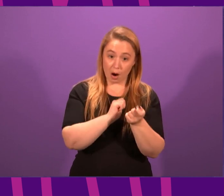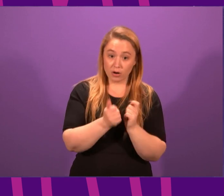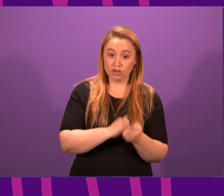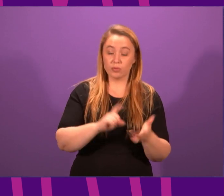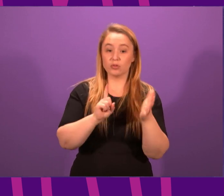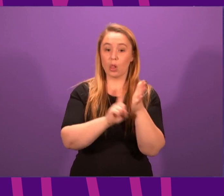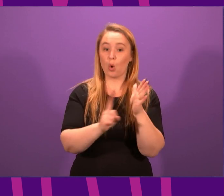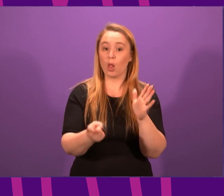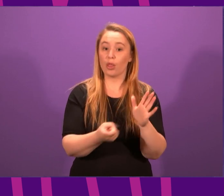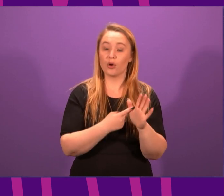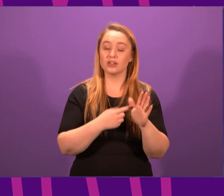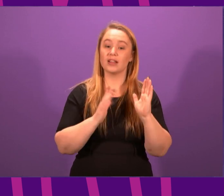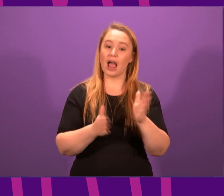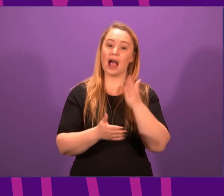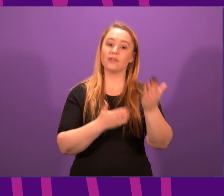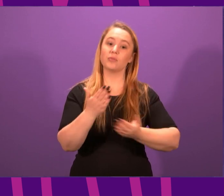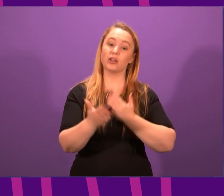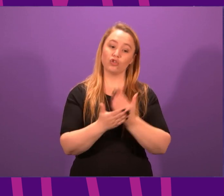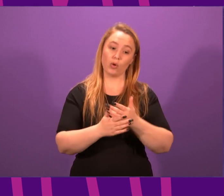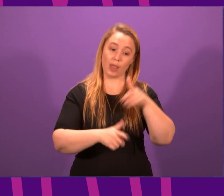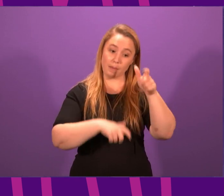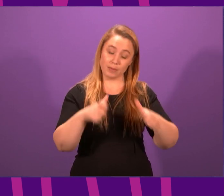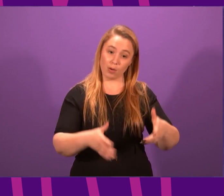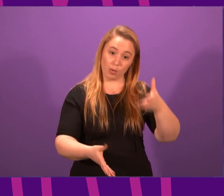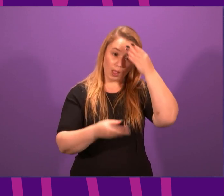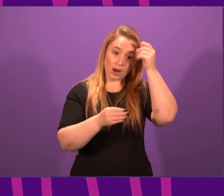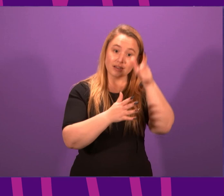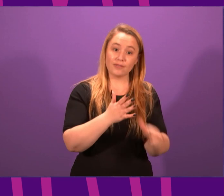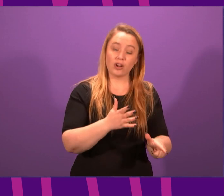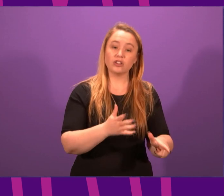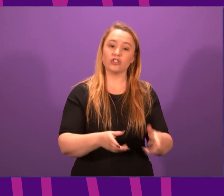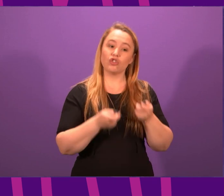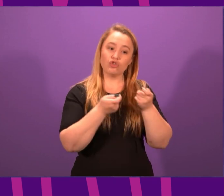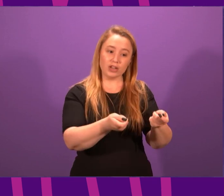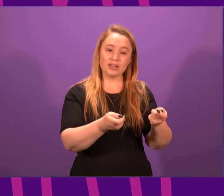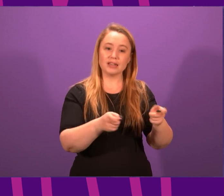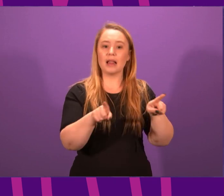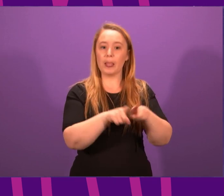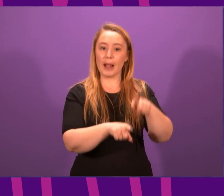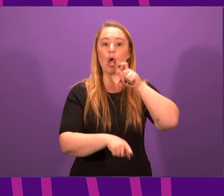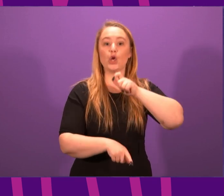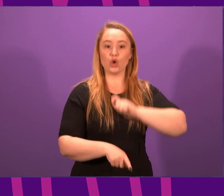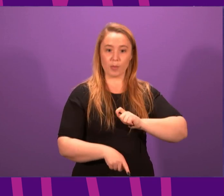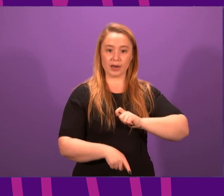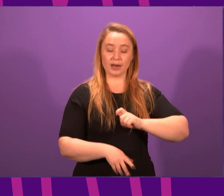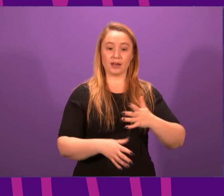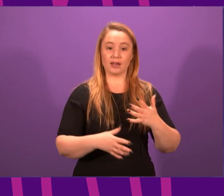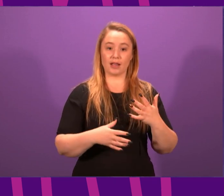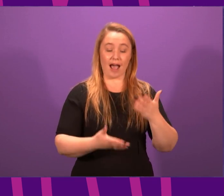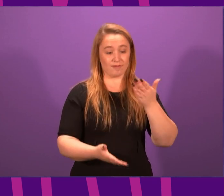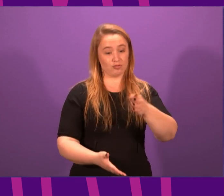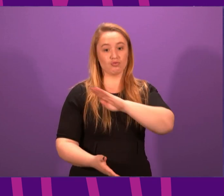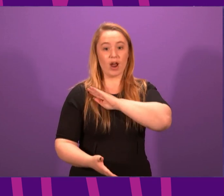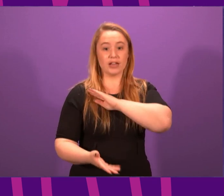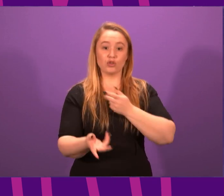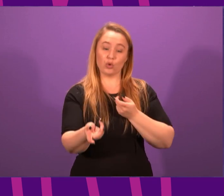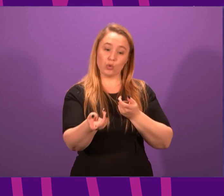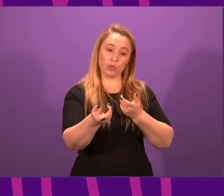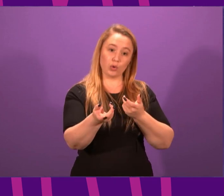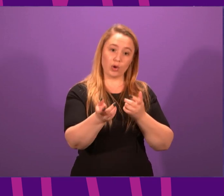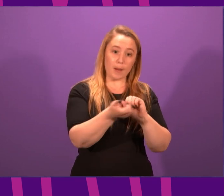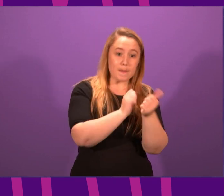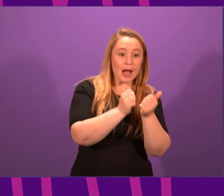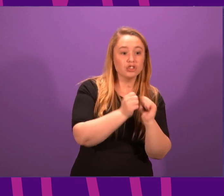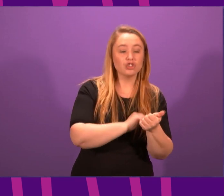local authorities ensure that people with learning disabilities are treated as human beings with the right to companionship, recreation and